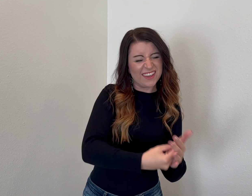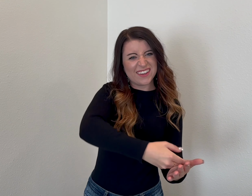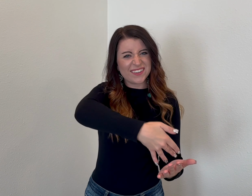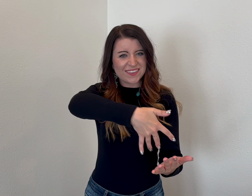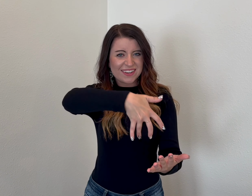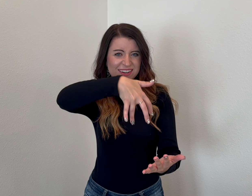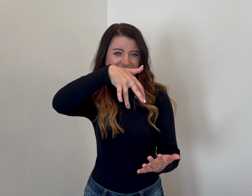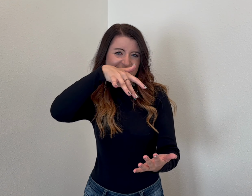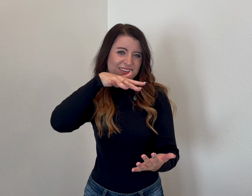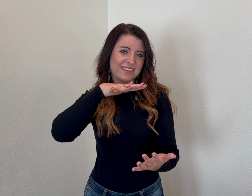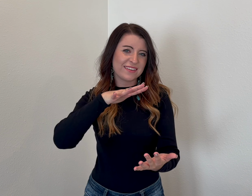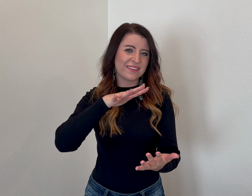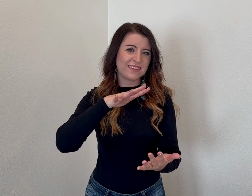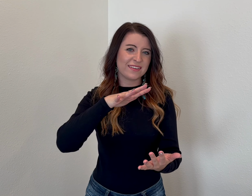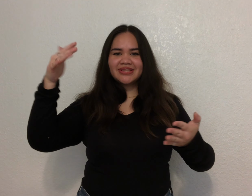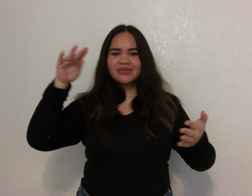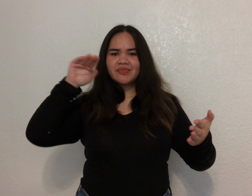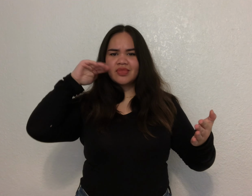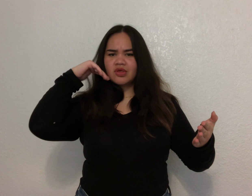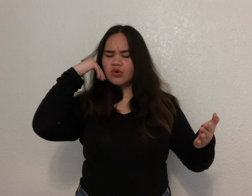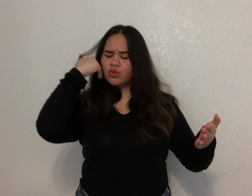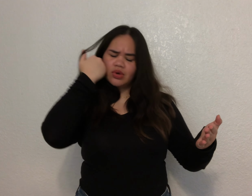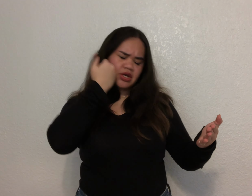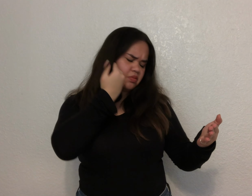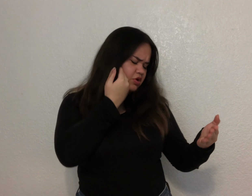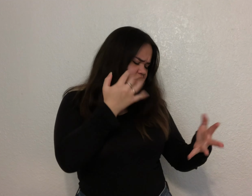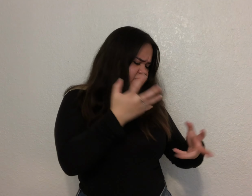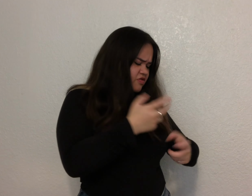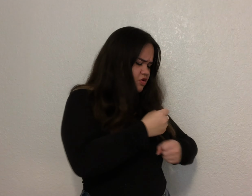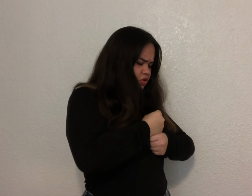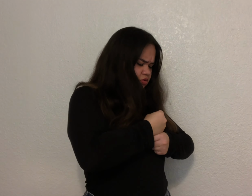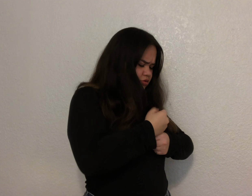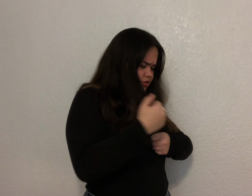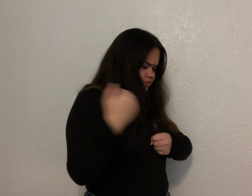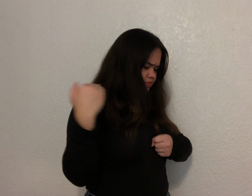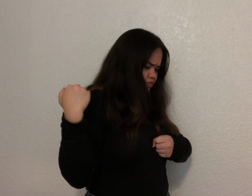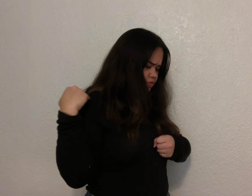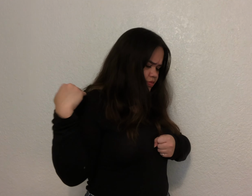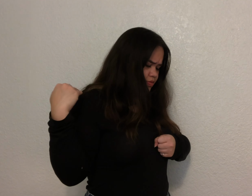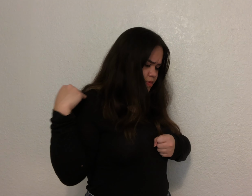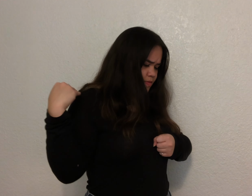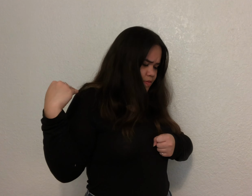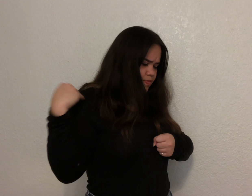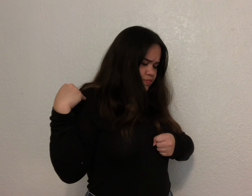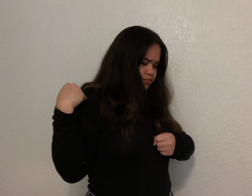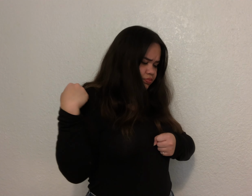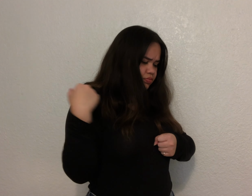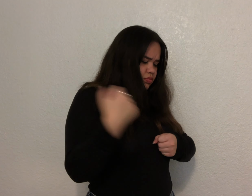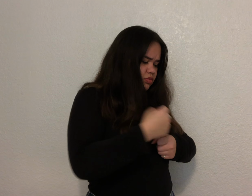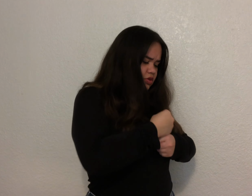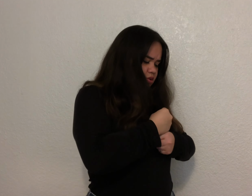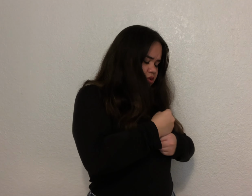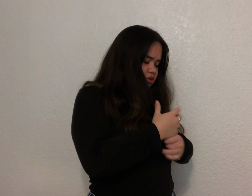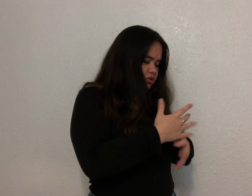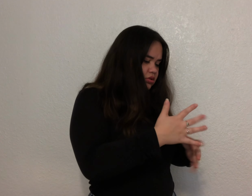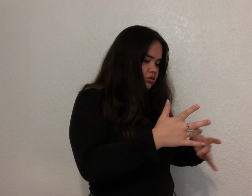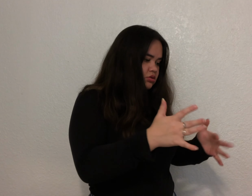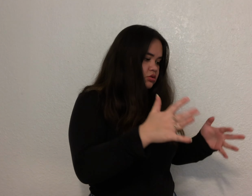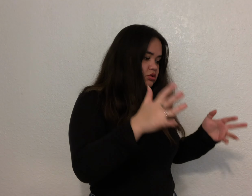We pray for your mighty hand to ease our